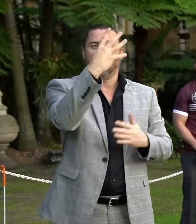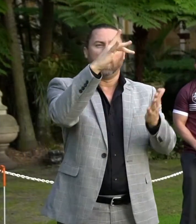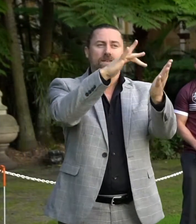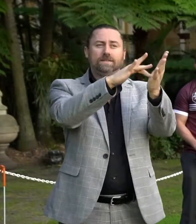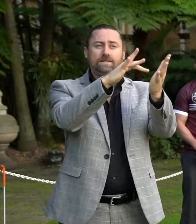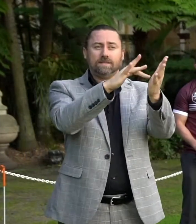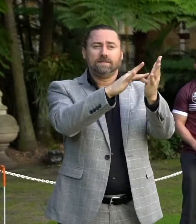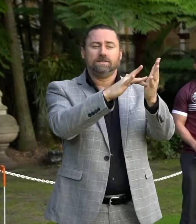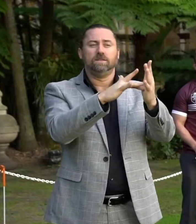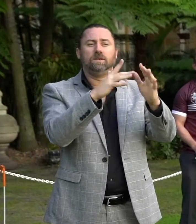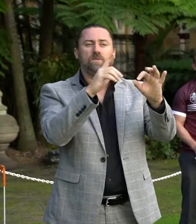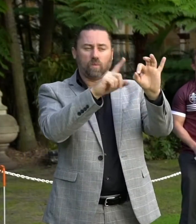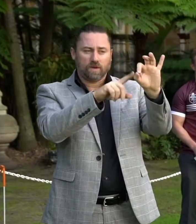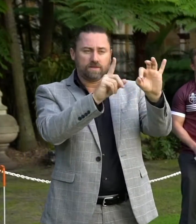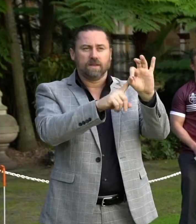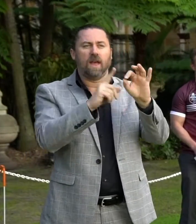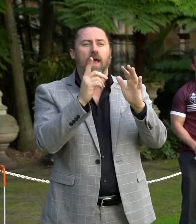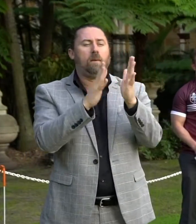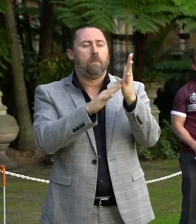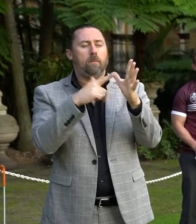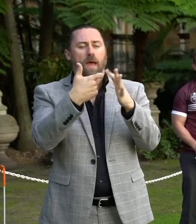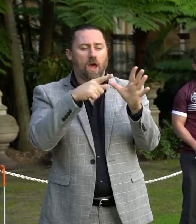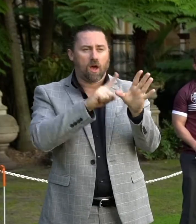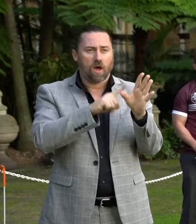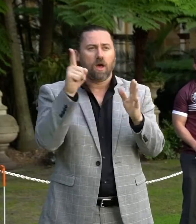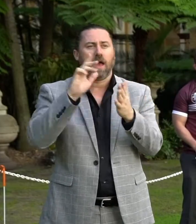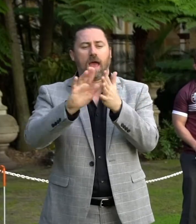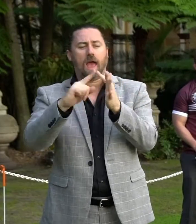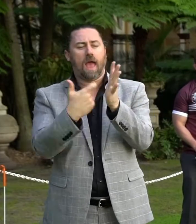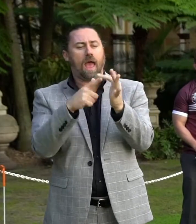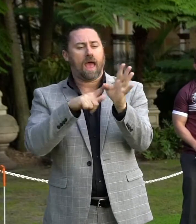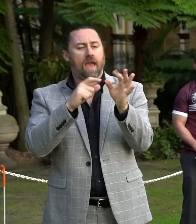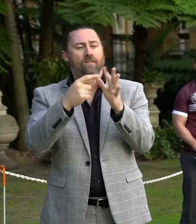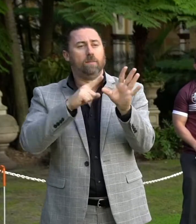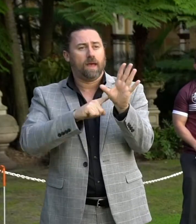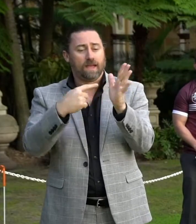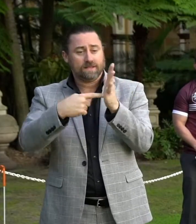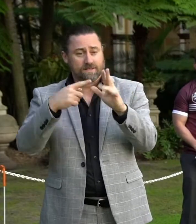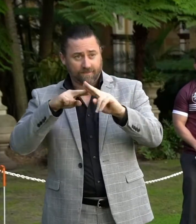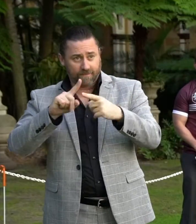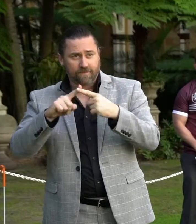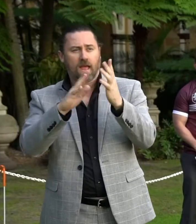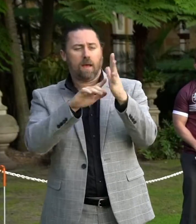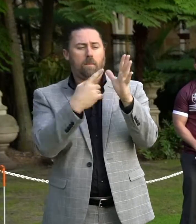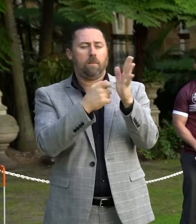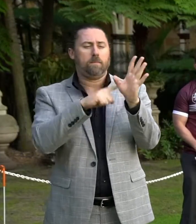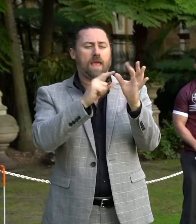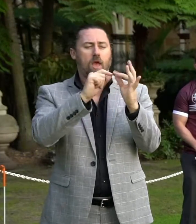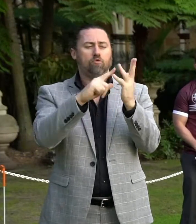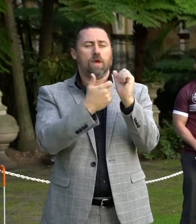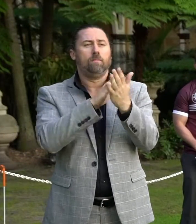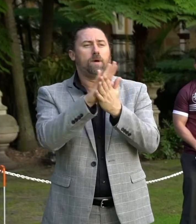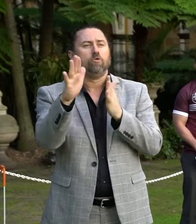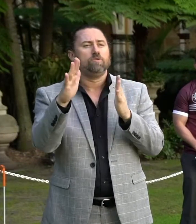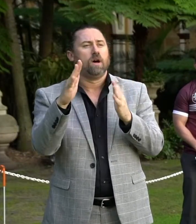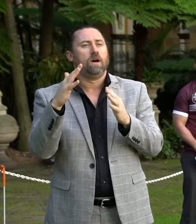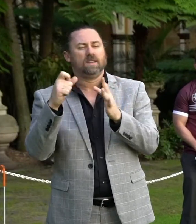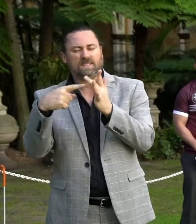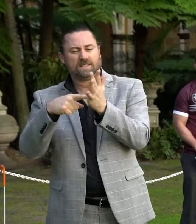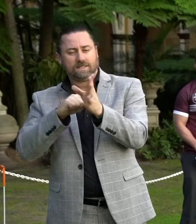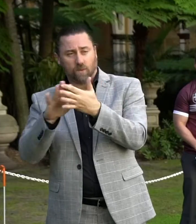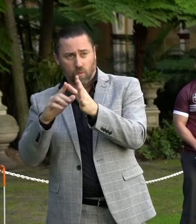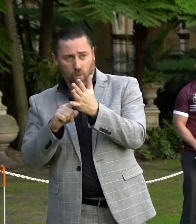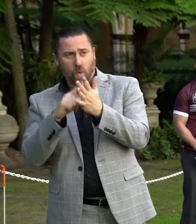City Campus, Mackay, Bundaberg TAFE, Hervey Bay TAFE and Maryborough City Hall. There'll be 3 more in South East Queensland